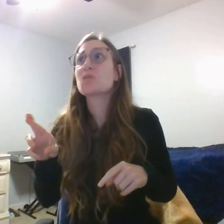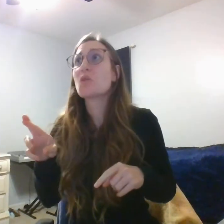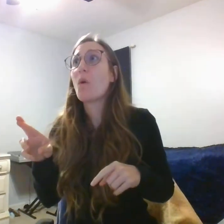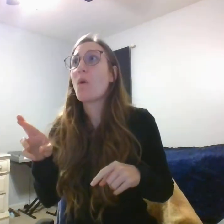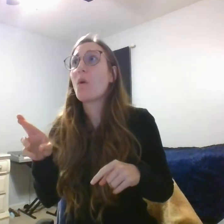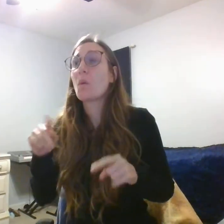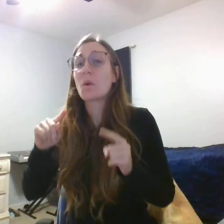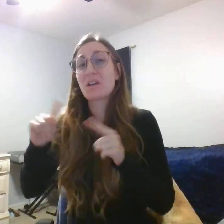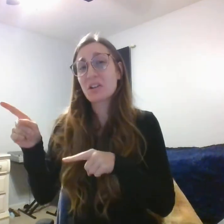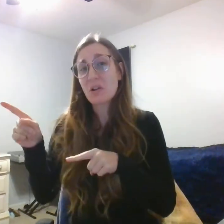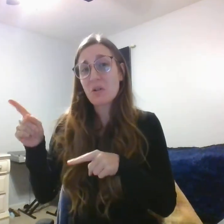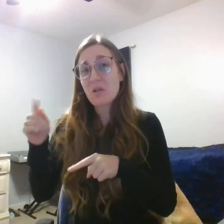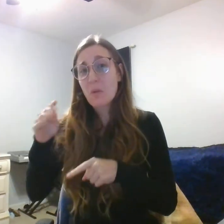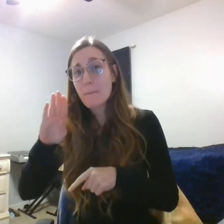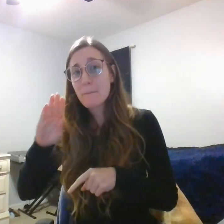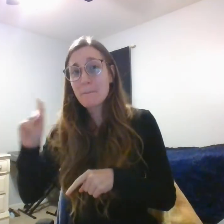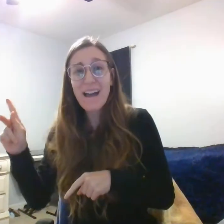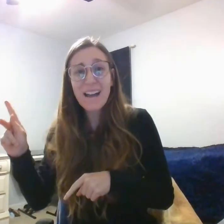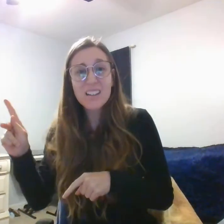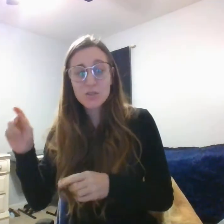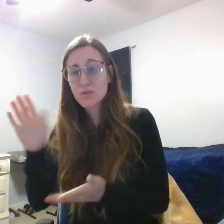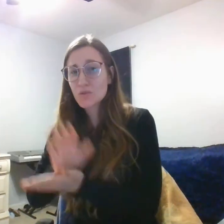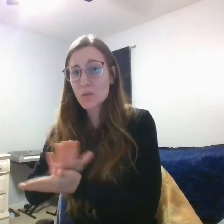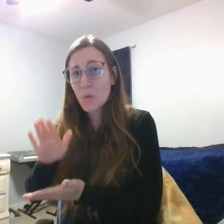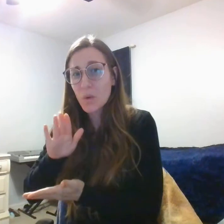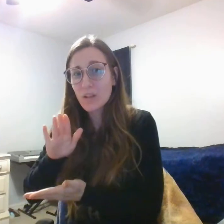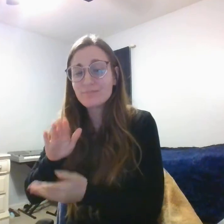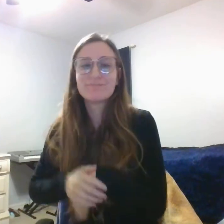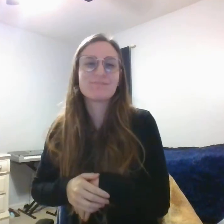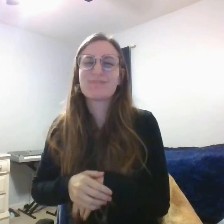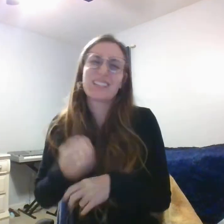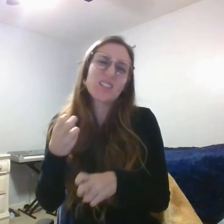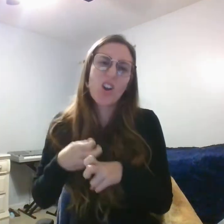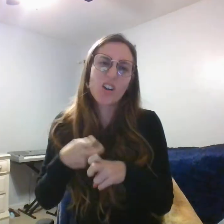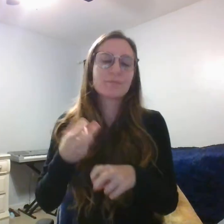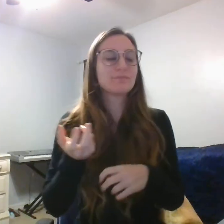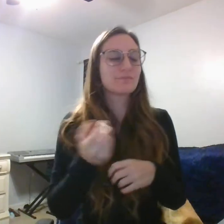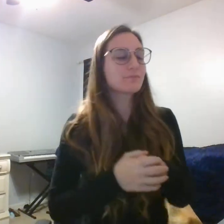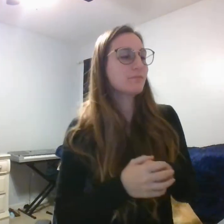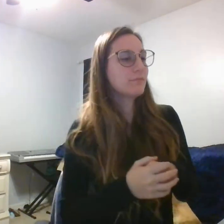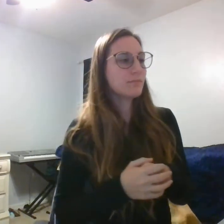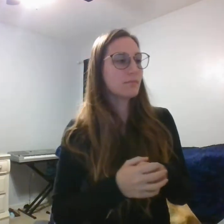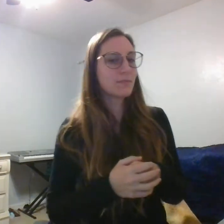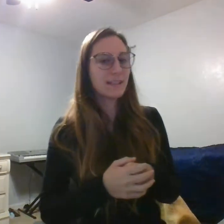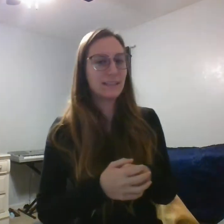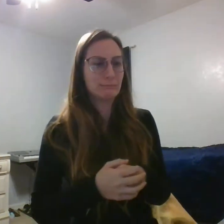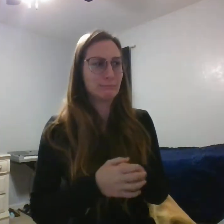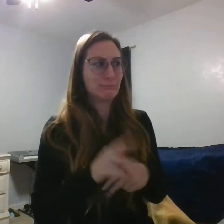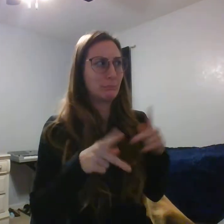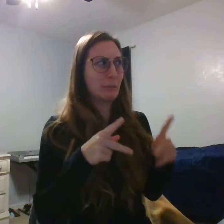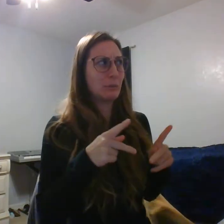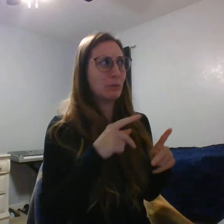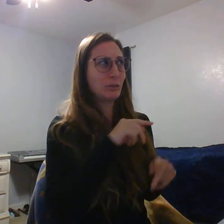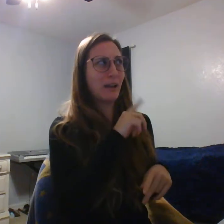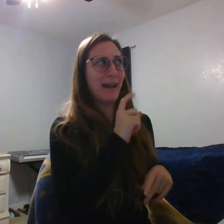And so I just don't know where I'm gonna go. I don't really get asked that often to truthfully say how I feel. We're